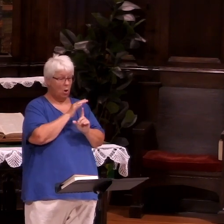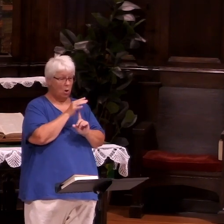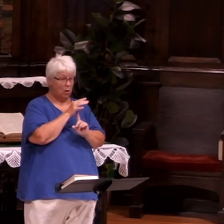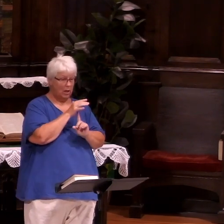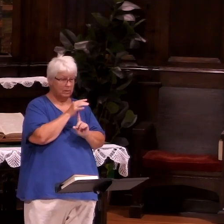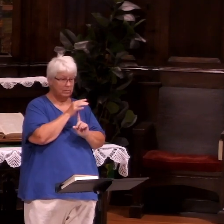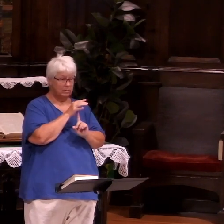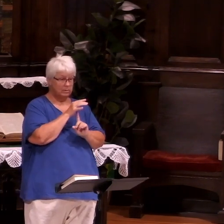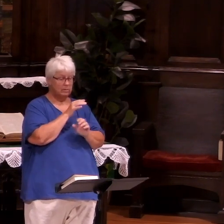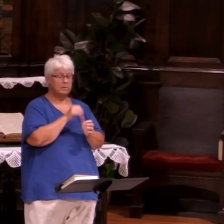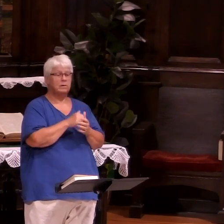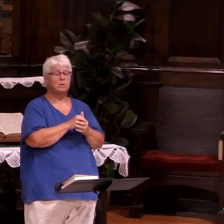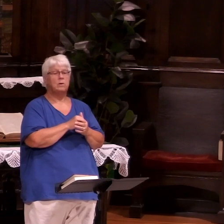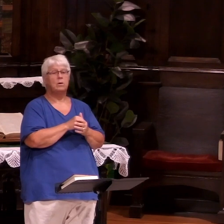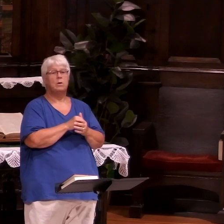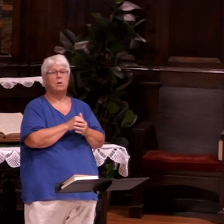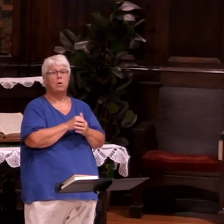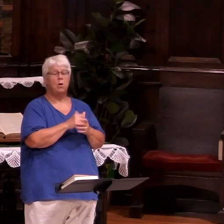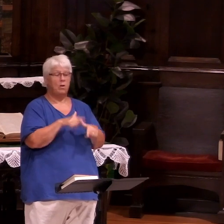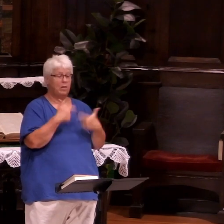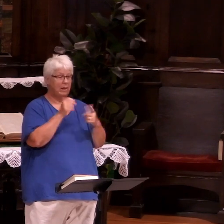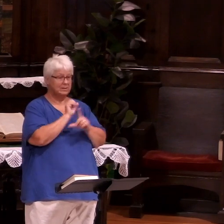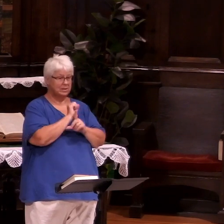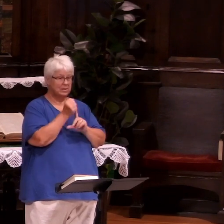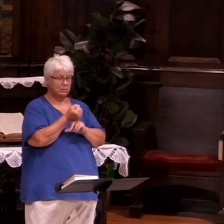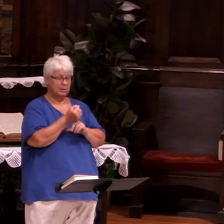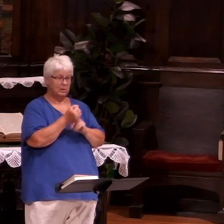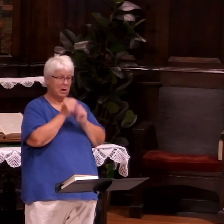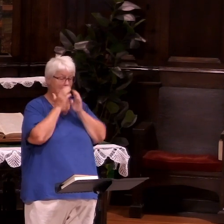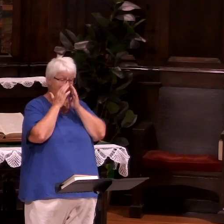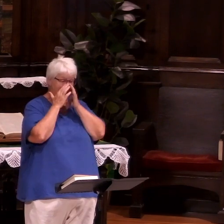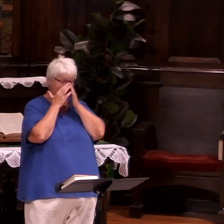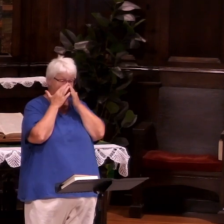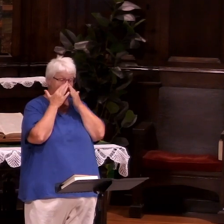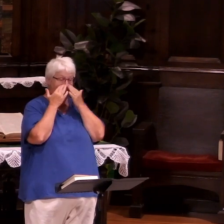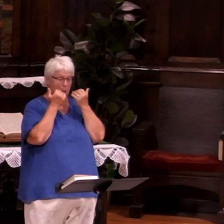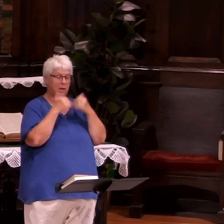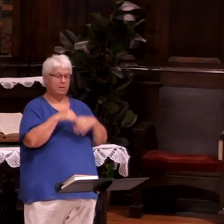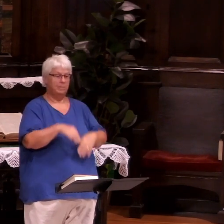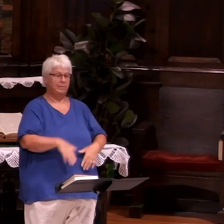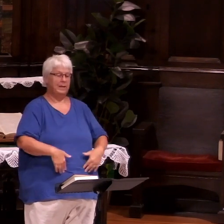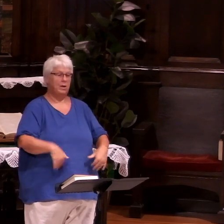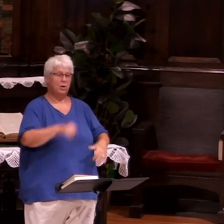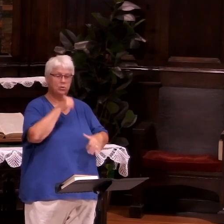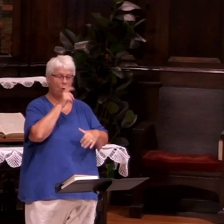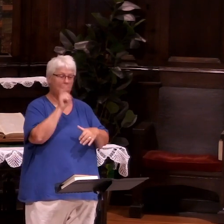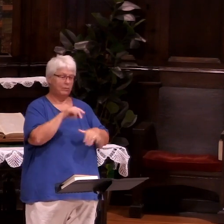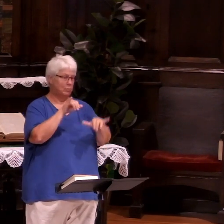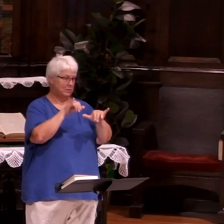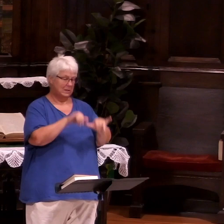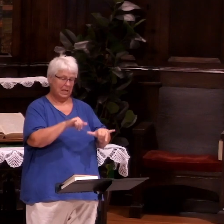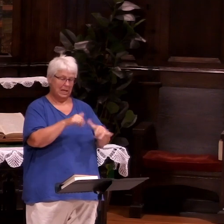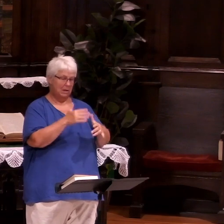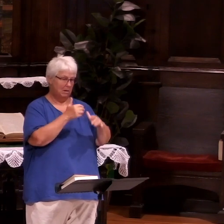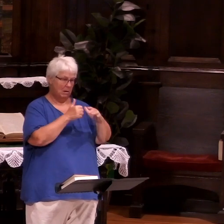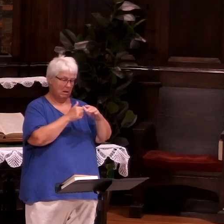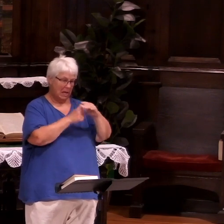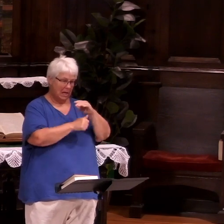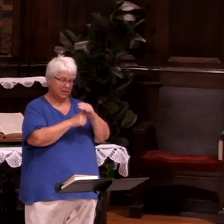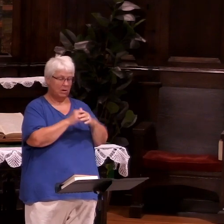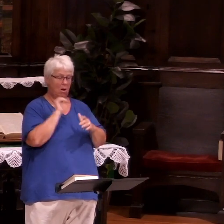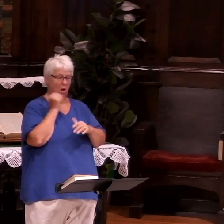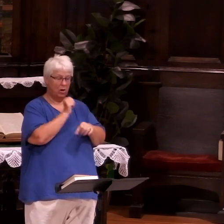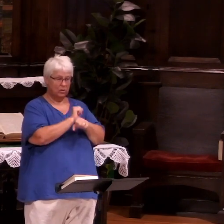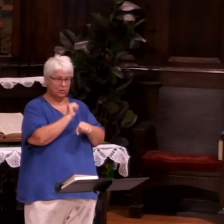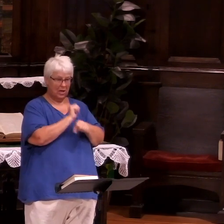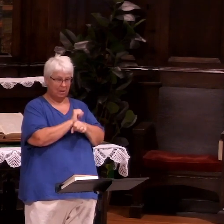them there or our life circumstances have, they don't have to stay there. It's our